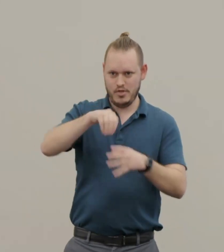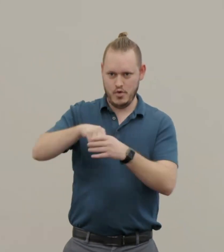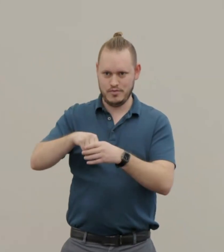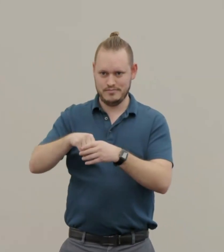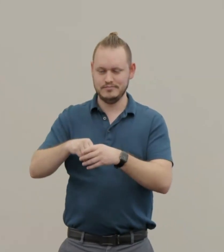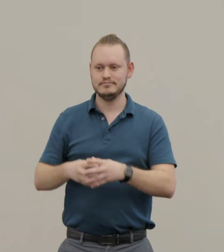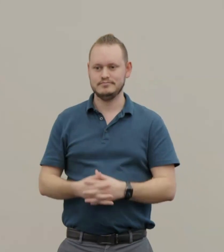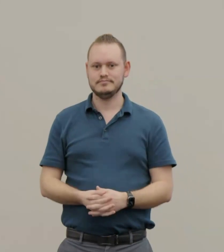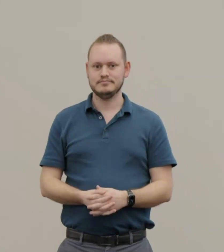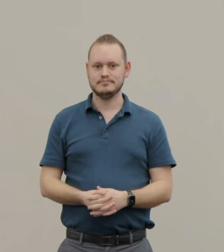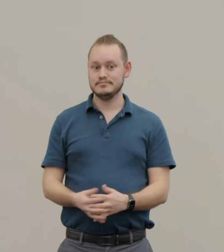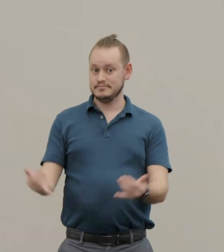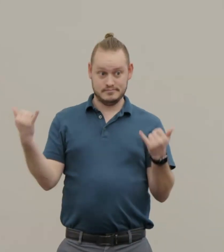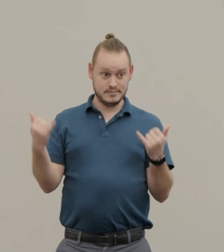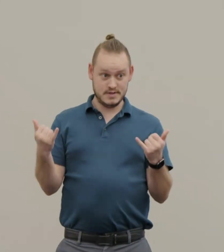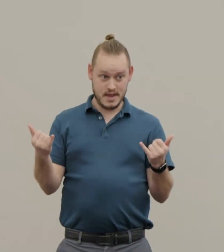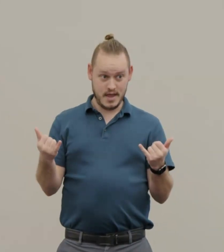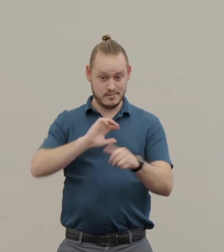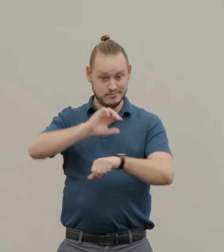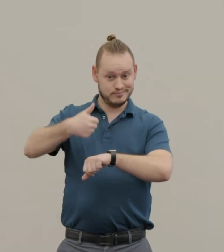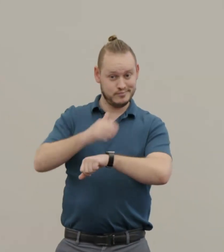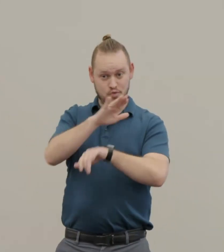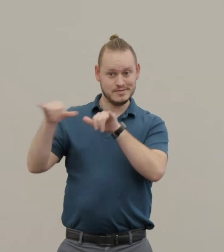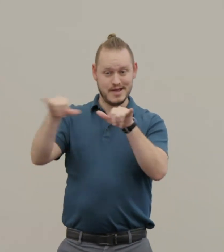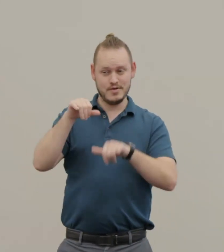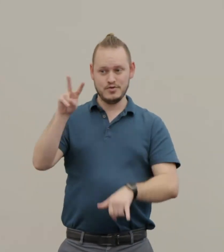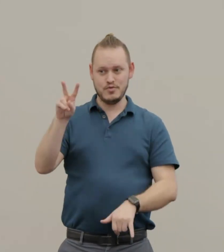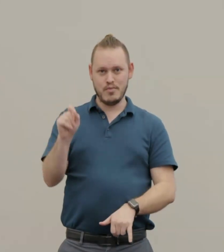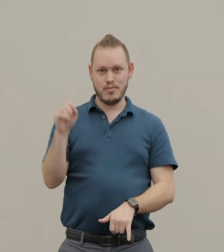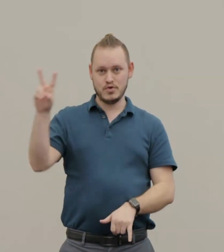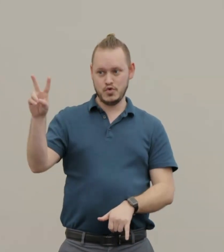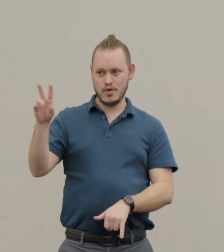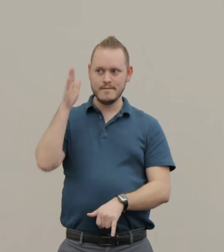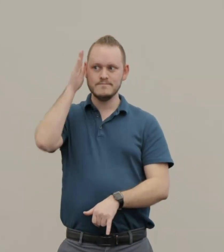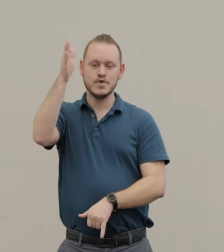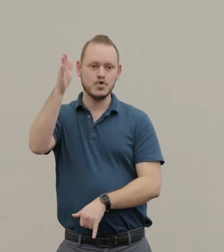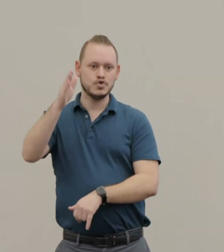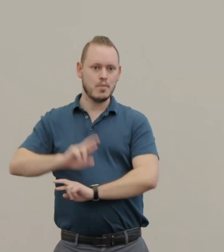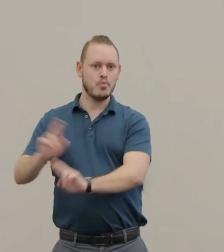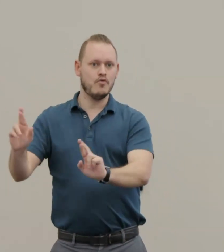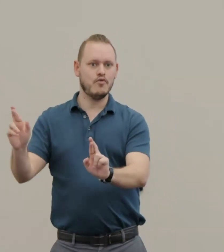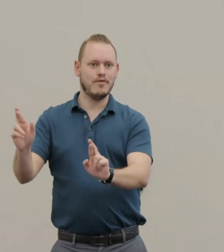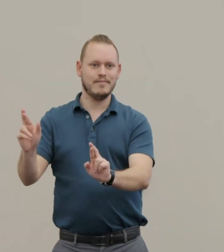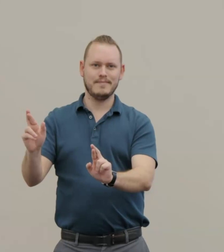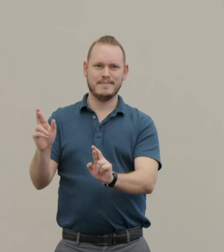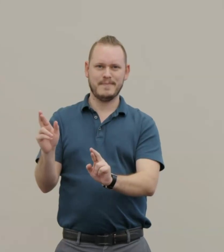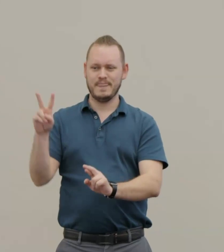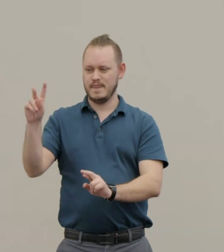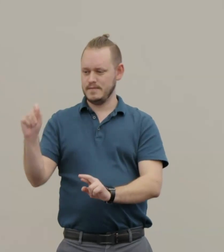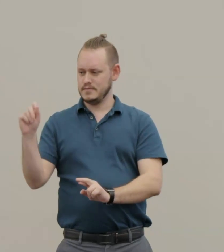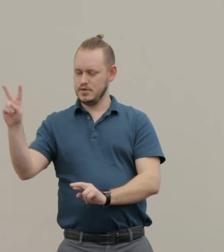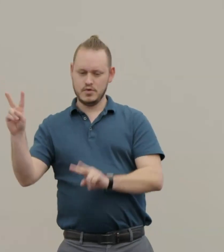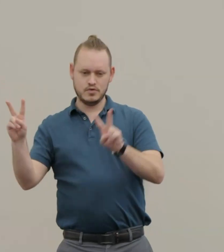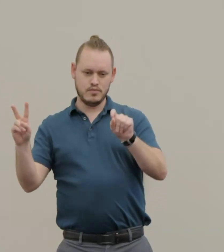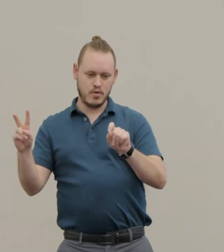So you today can go set your standard at 2.2 as a future-proofing mechanism. There was not that many differences between 2.2